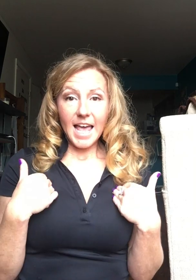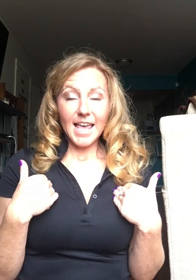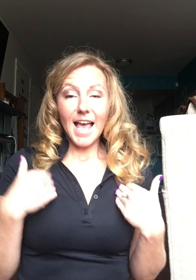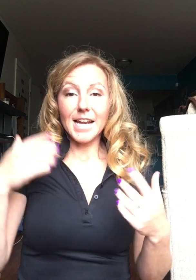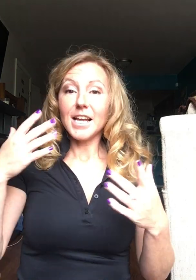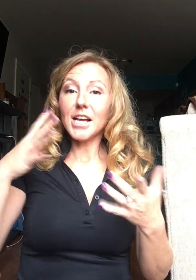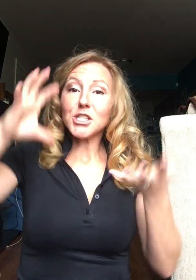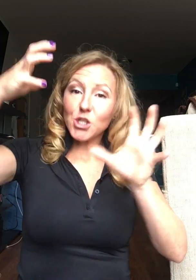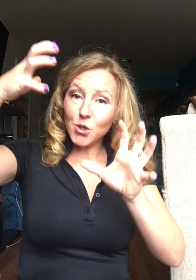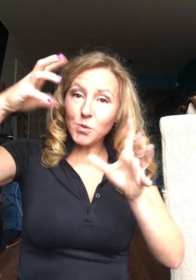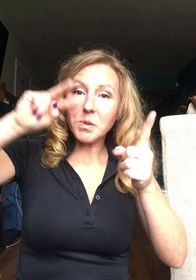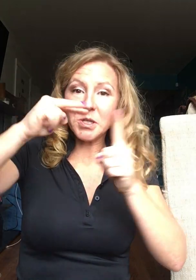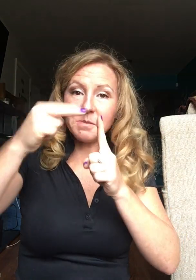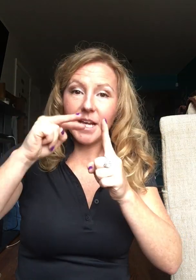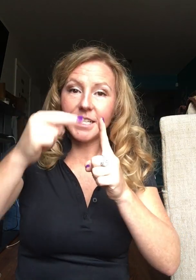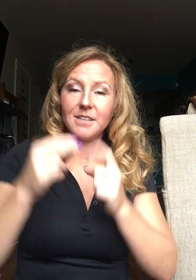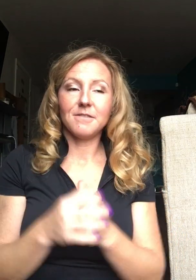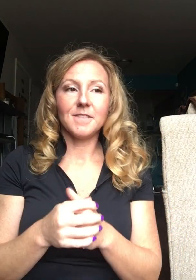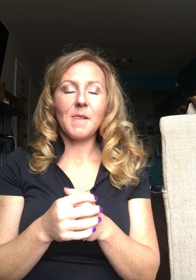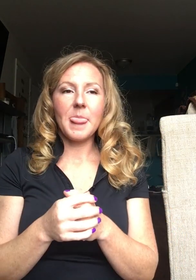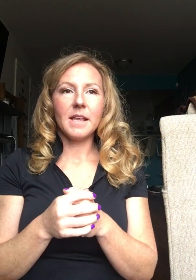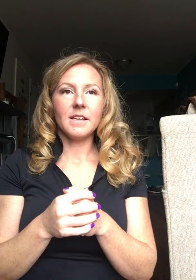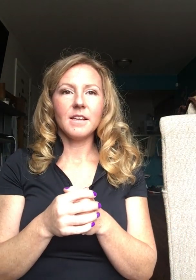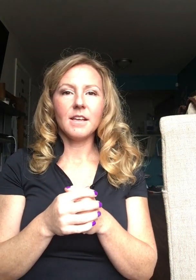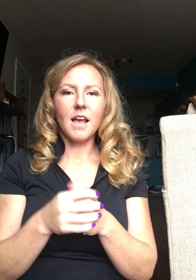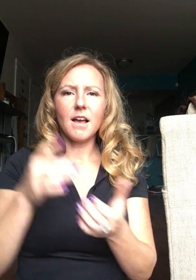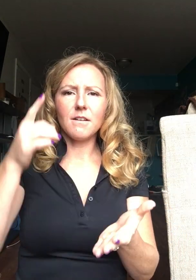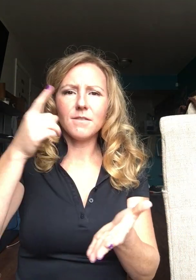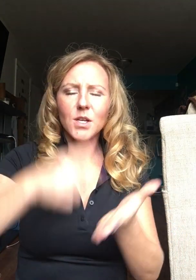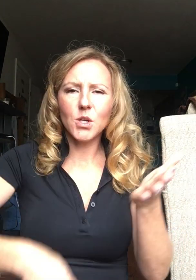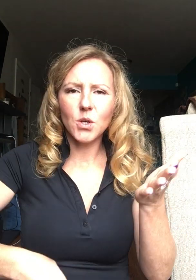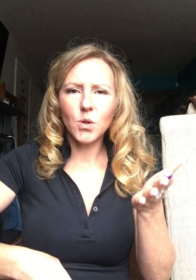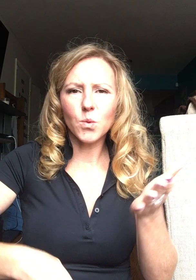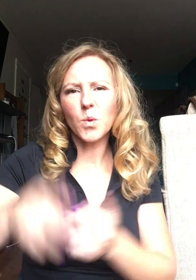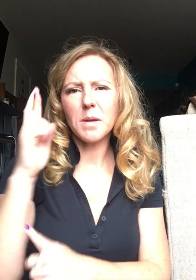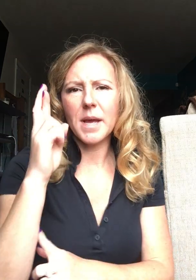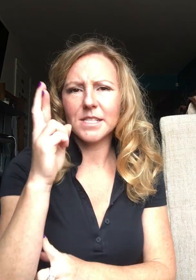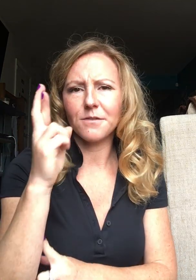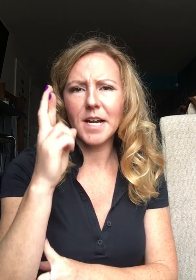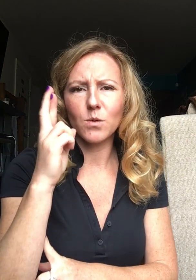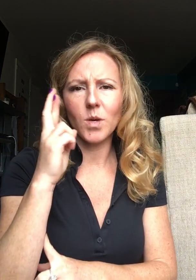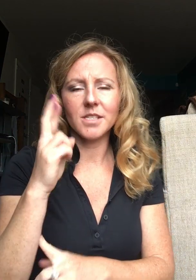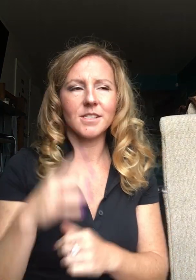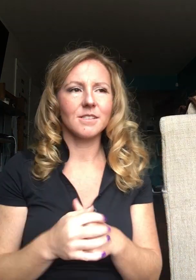I had a skewed perspective of what a best friend was.